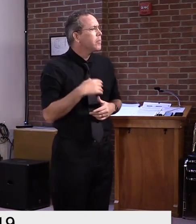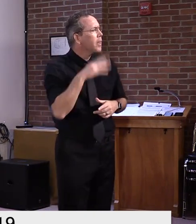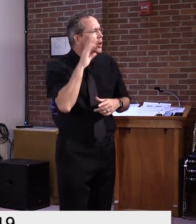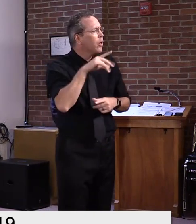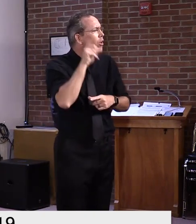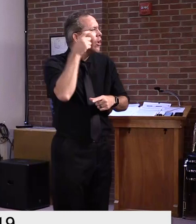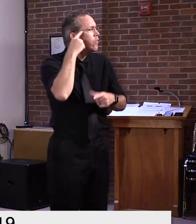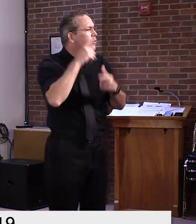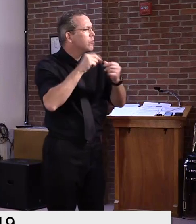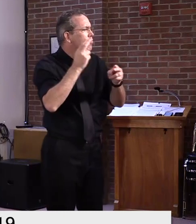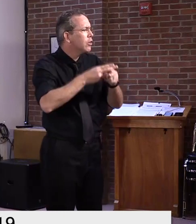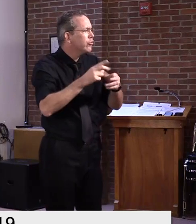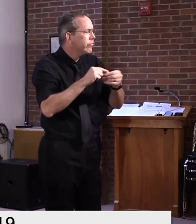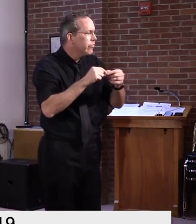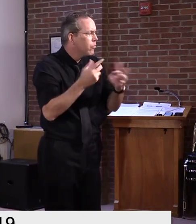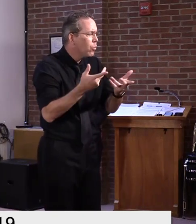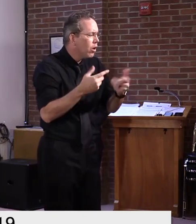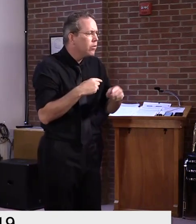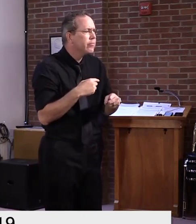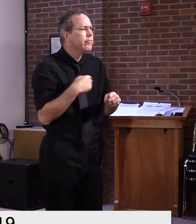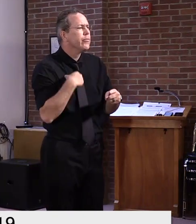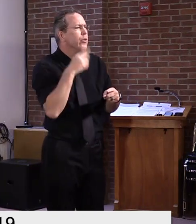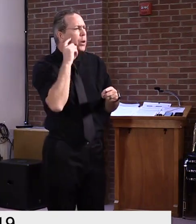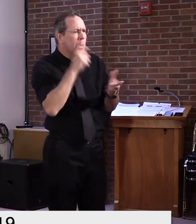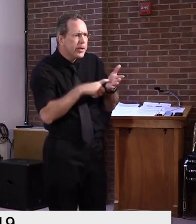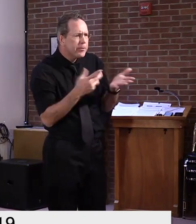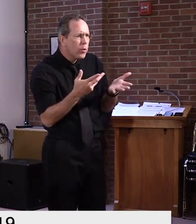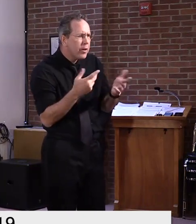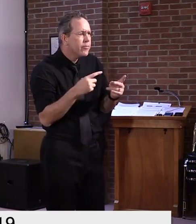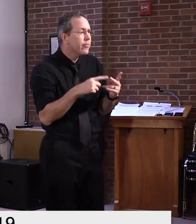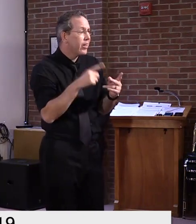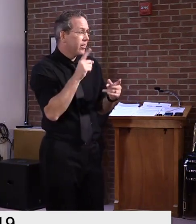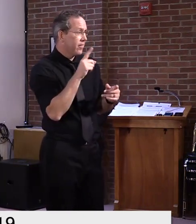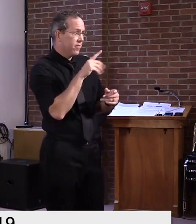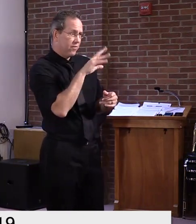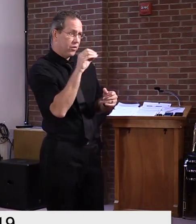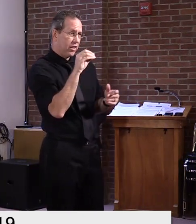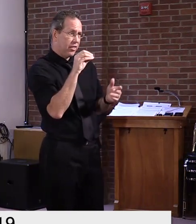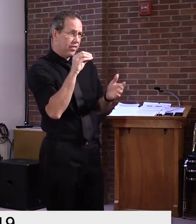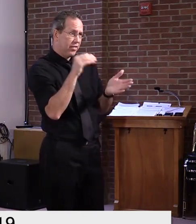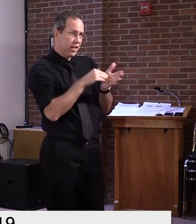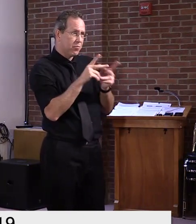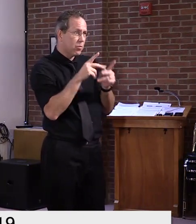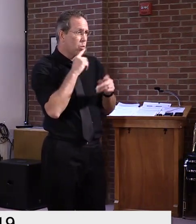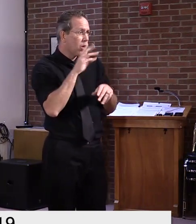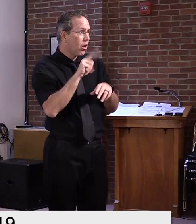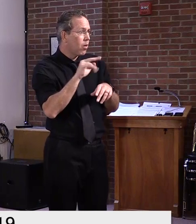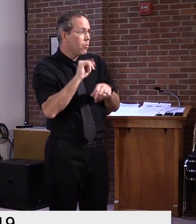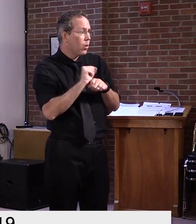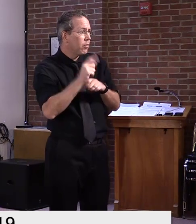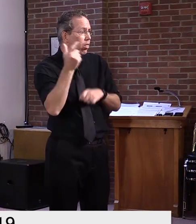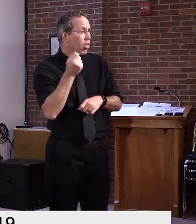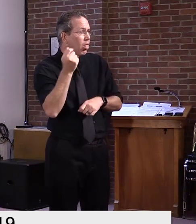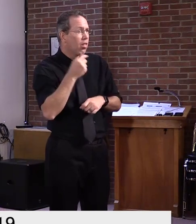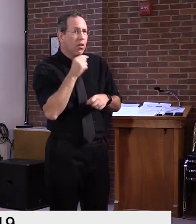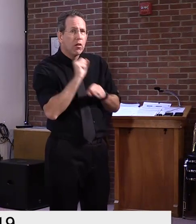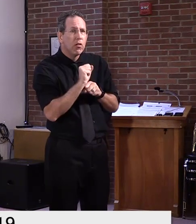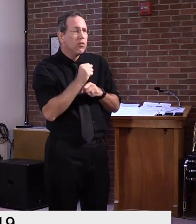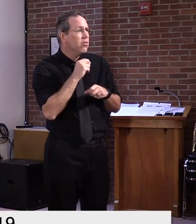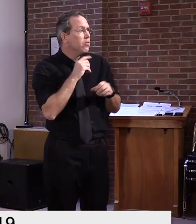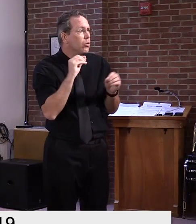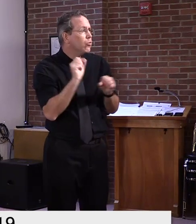we recognize that, you know, for the 40,000 or so individuals who are unemployed, they are